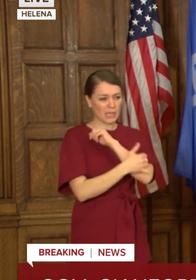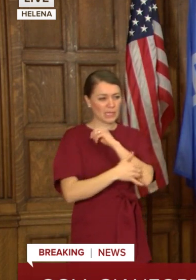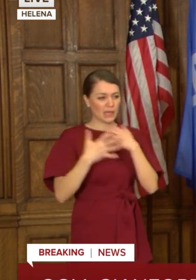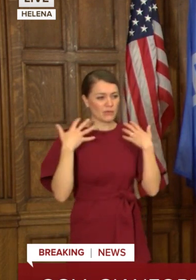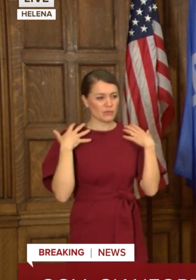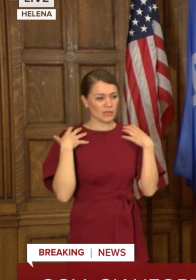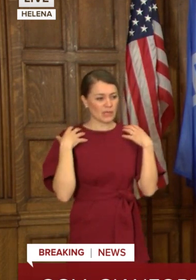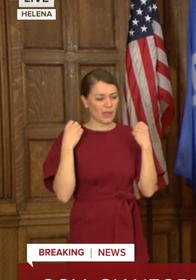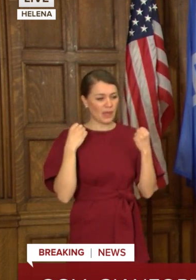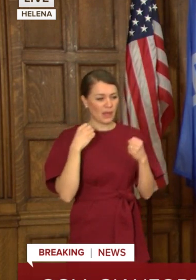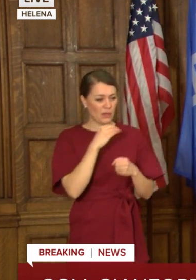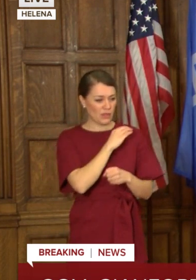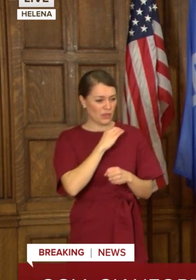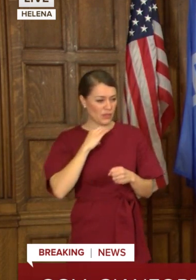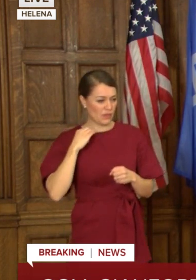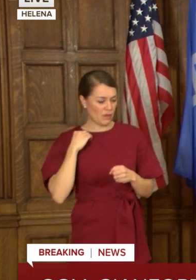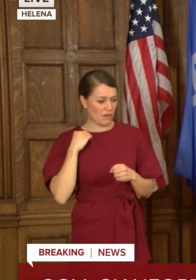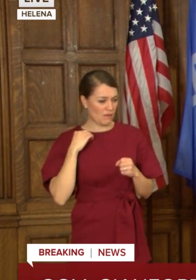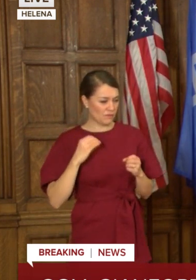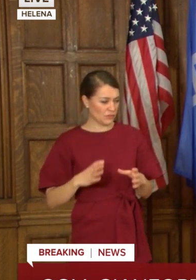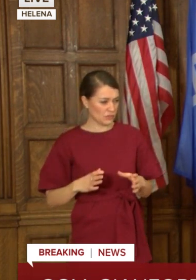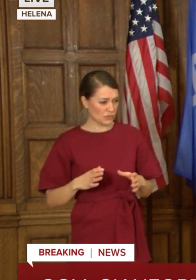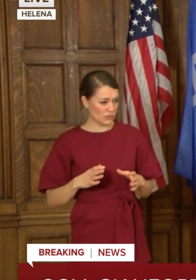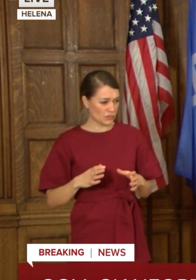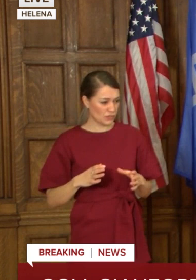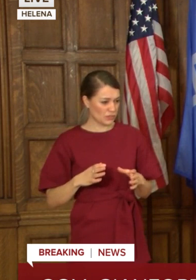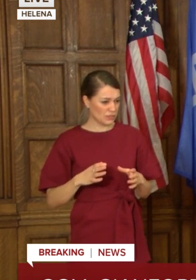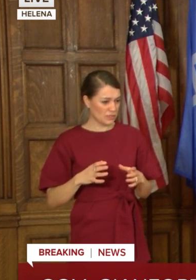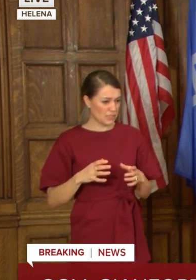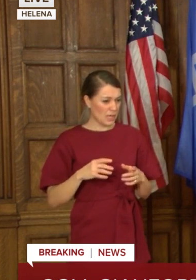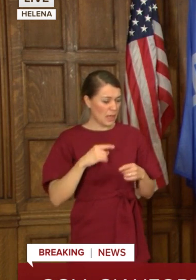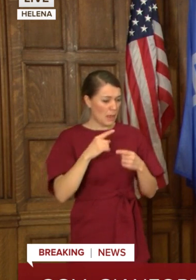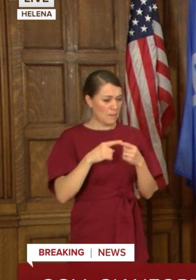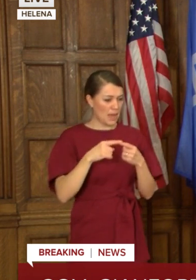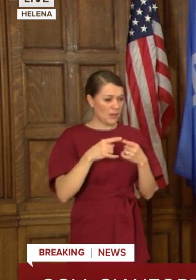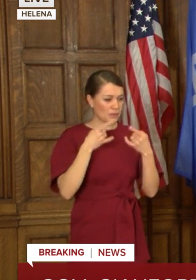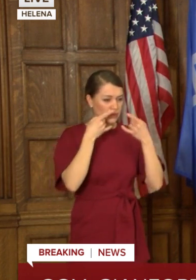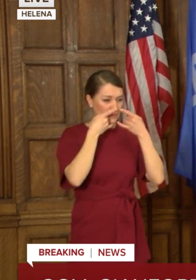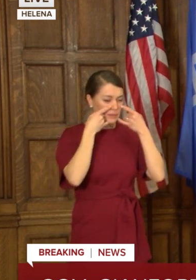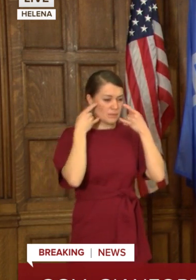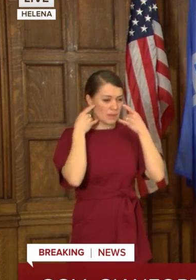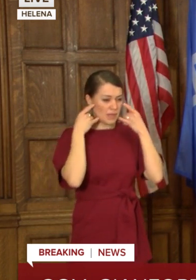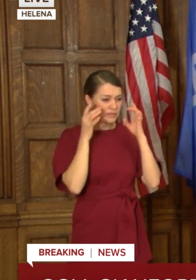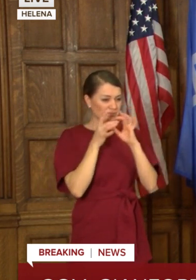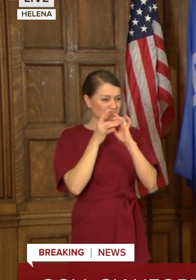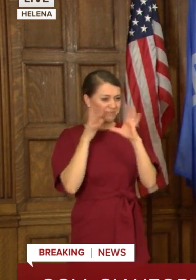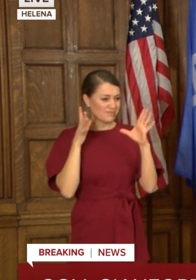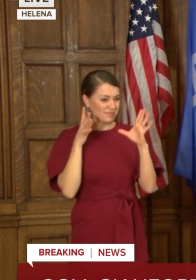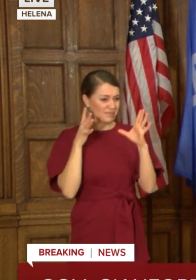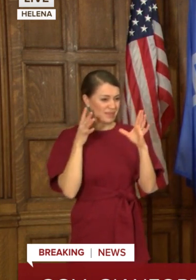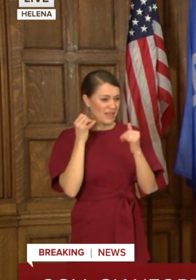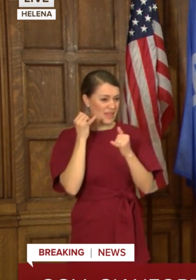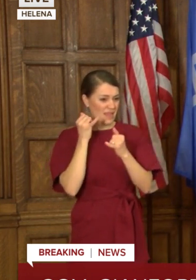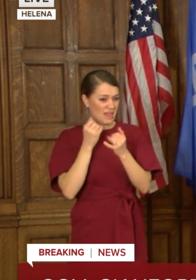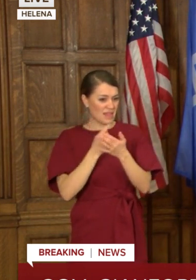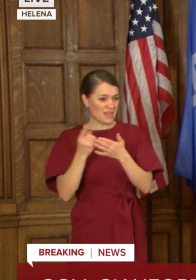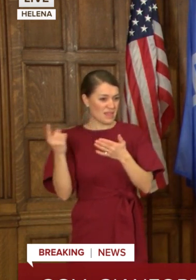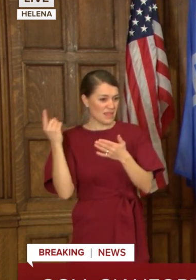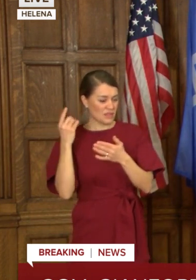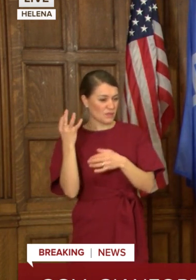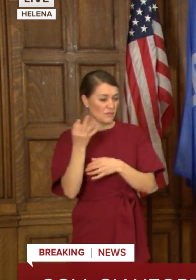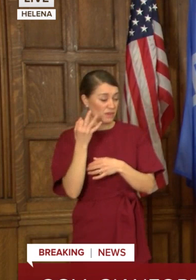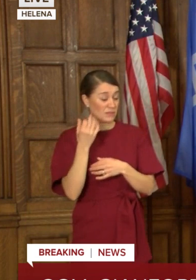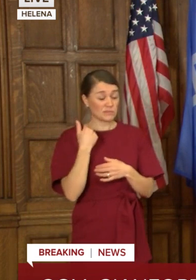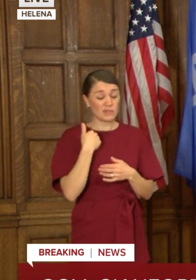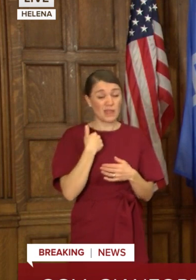state after the lifting of the statewide mask mandate last Friday. Okay. So we've had conversations. I've